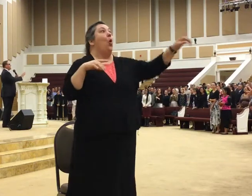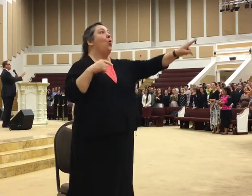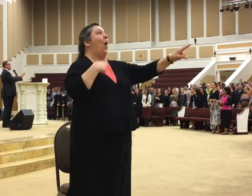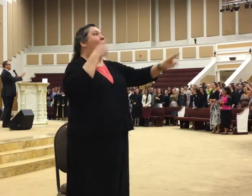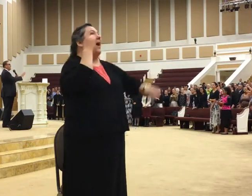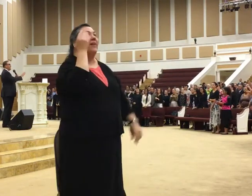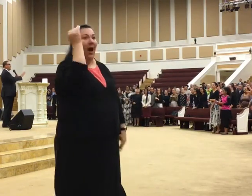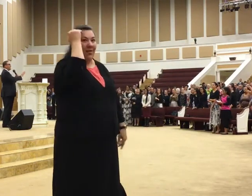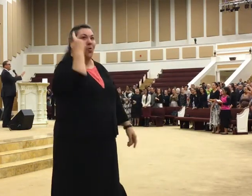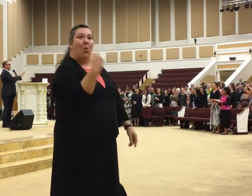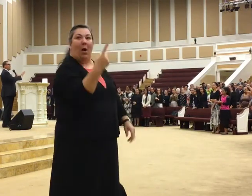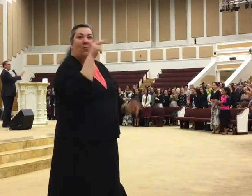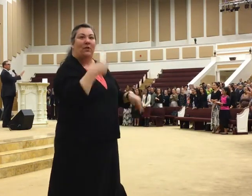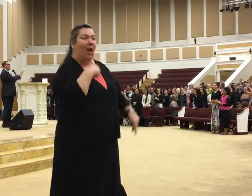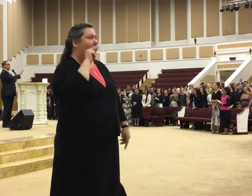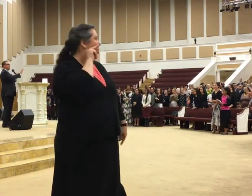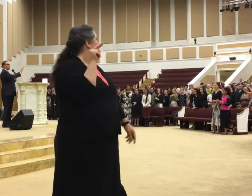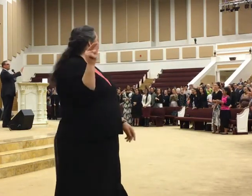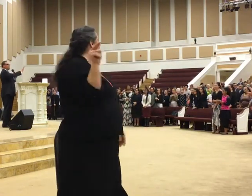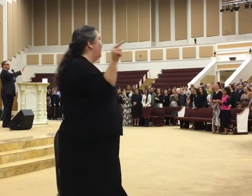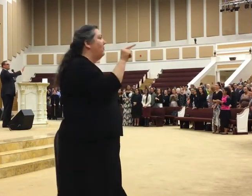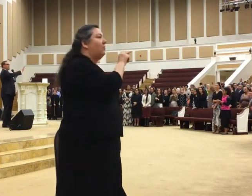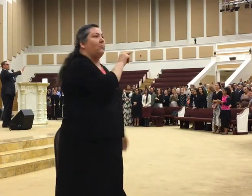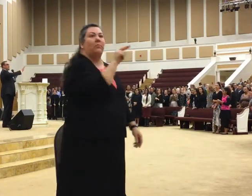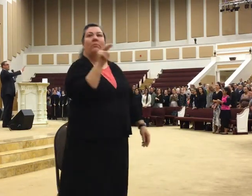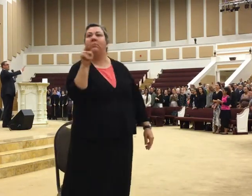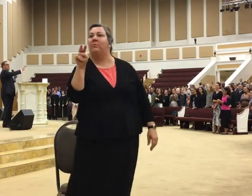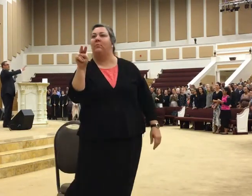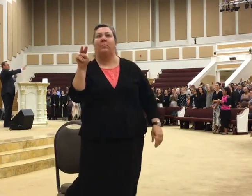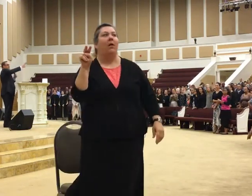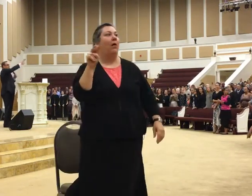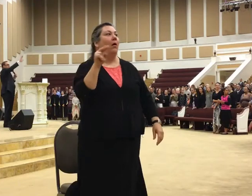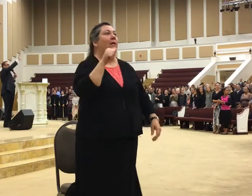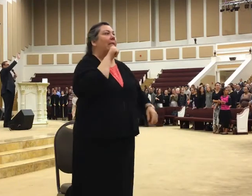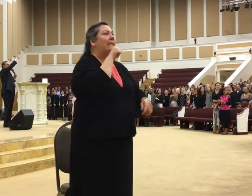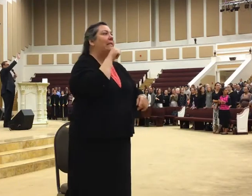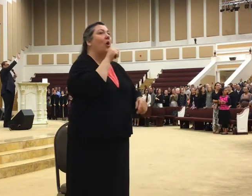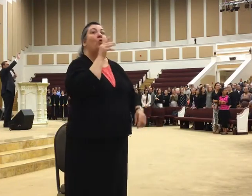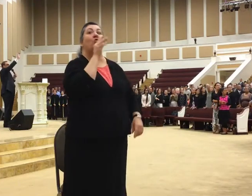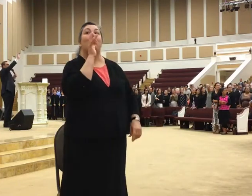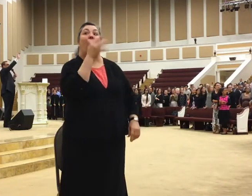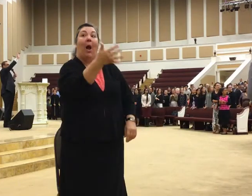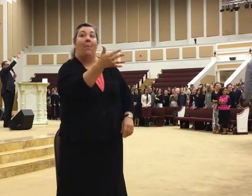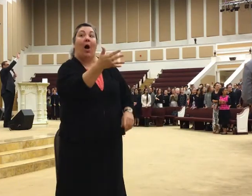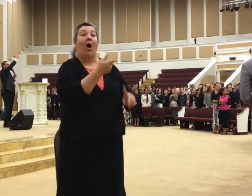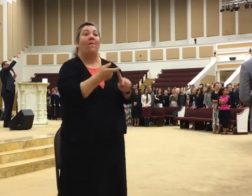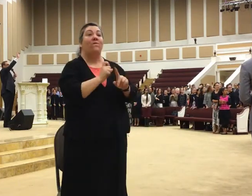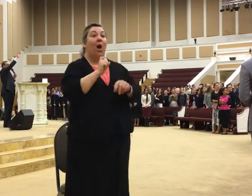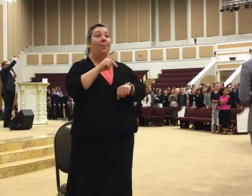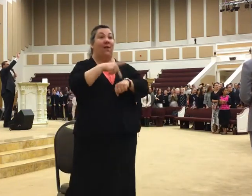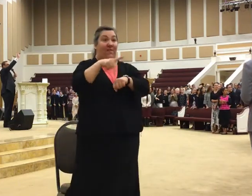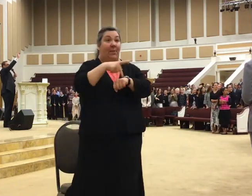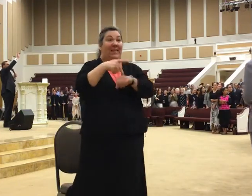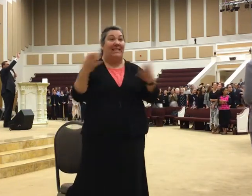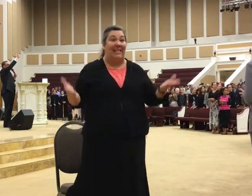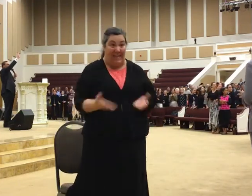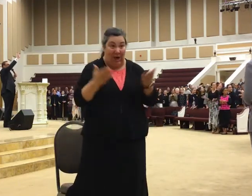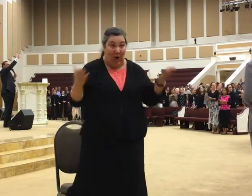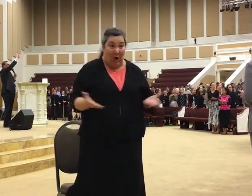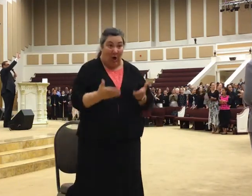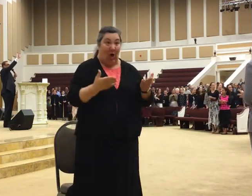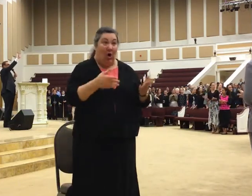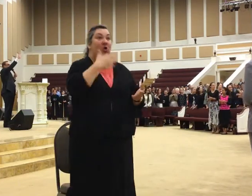Oh, yes, I did miss somebody. I'm looking. Sister, all grandmas here from the Philippines. Amen.